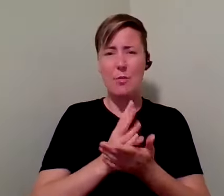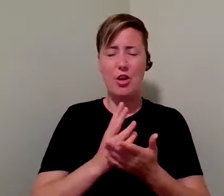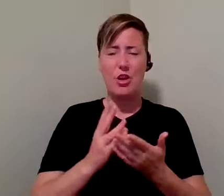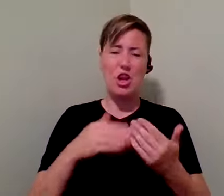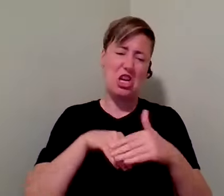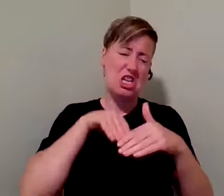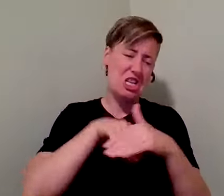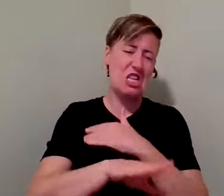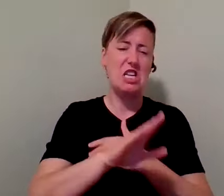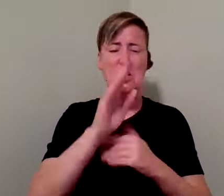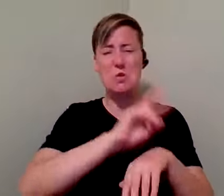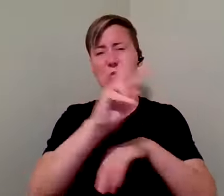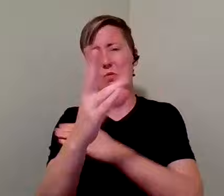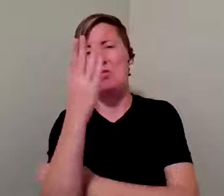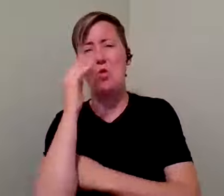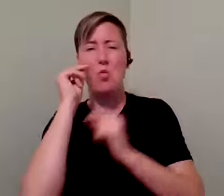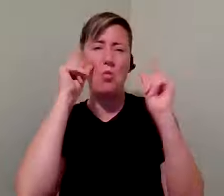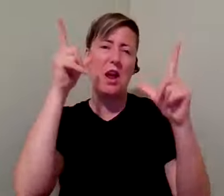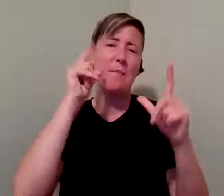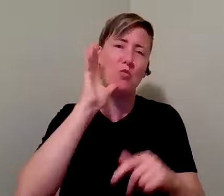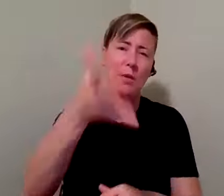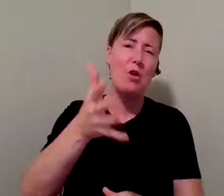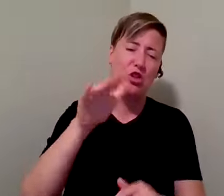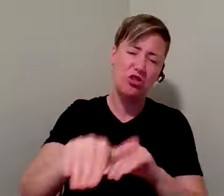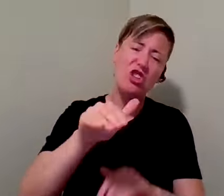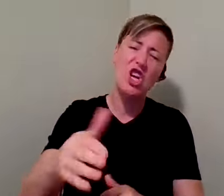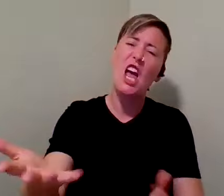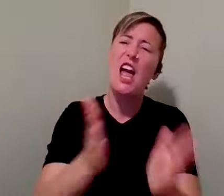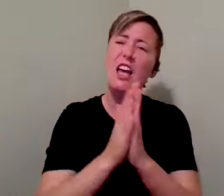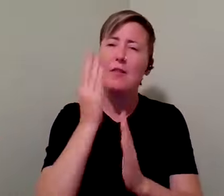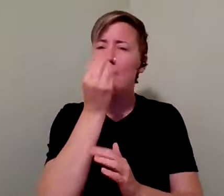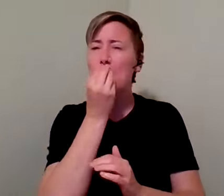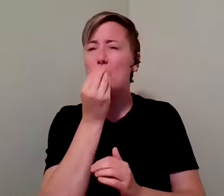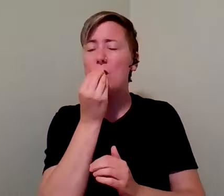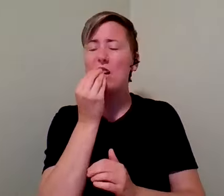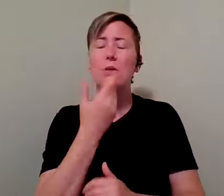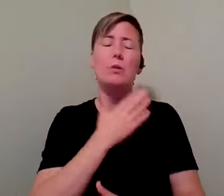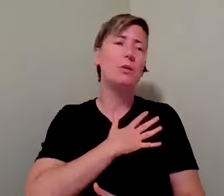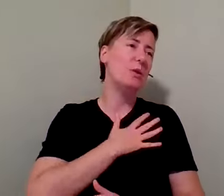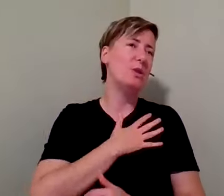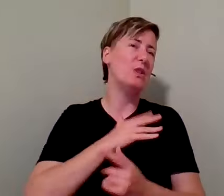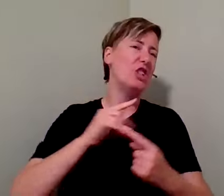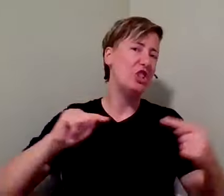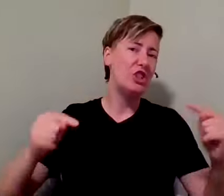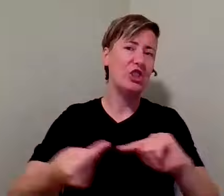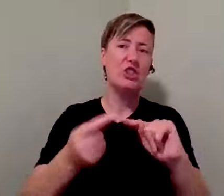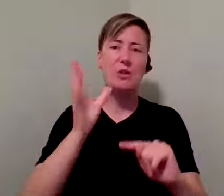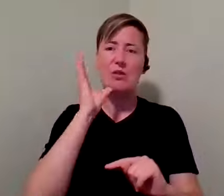demanding food. I never talked about the pain and misery I caused that poor woman, me leaving home, her never knowing whether her